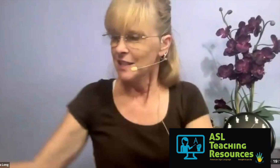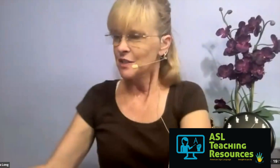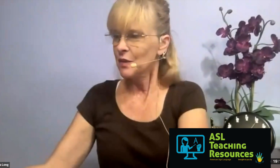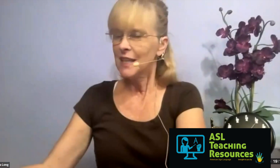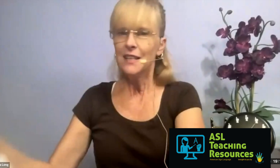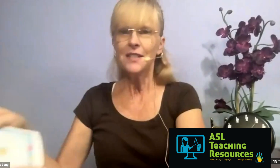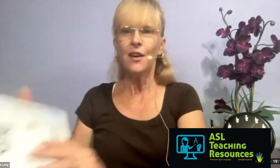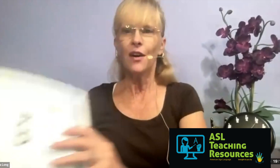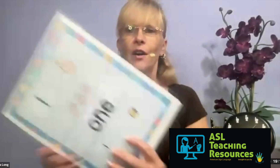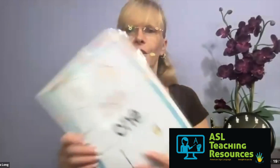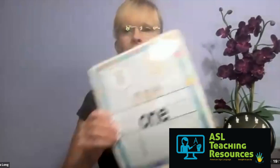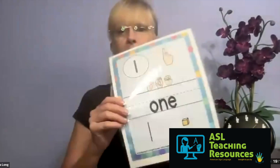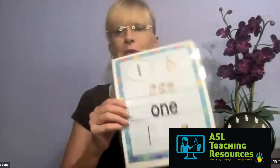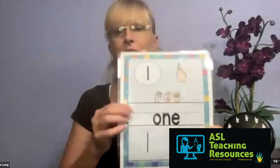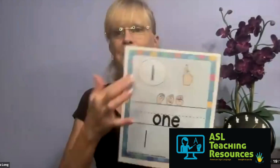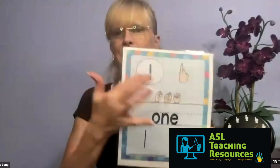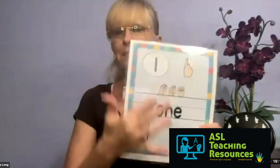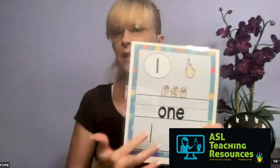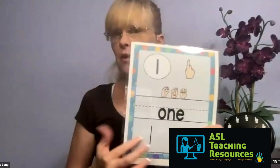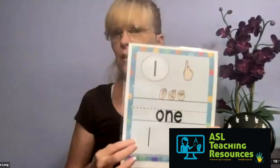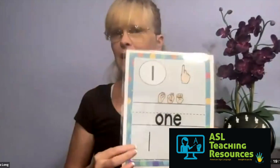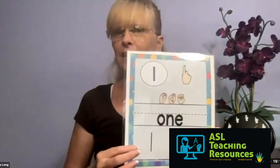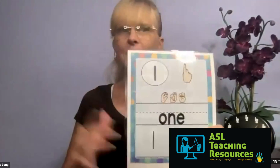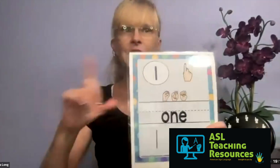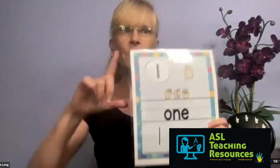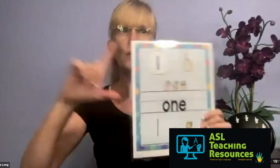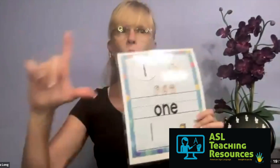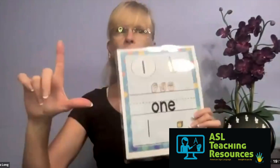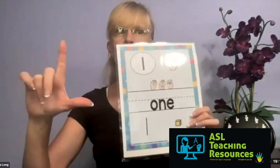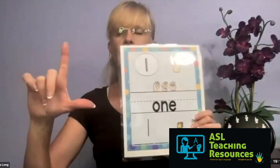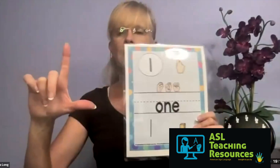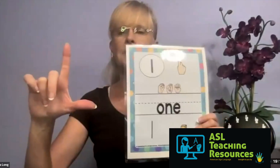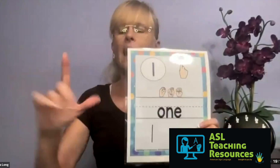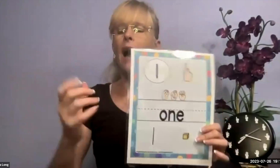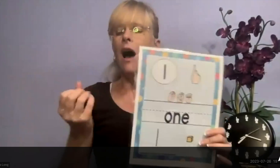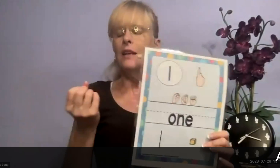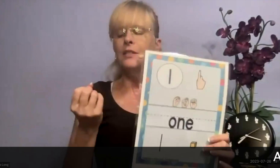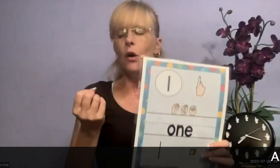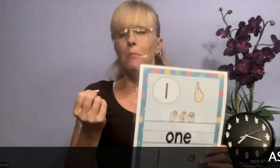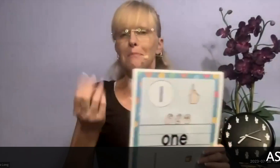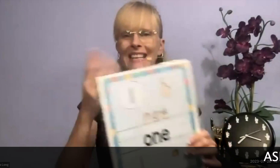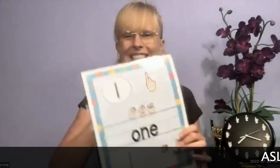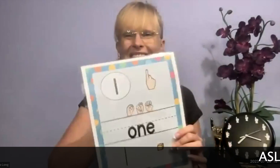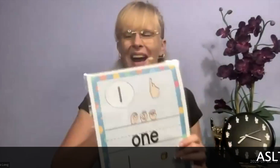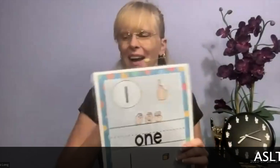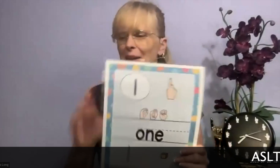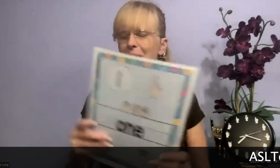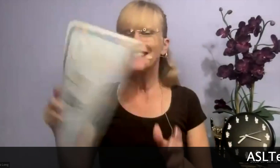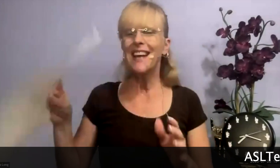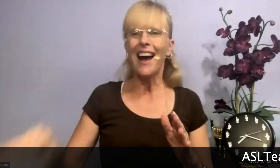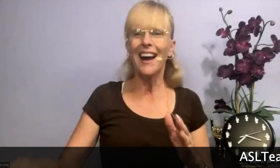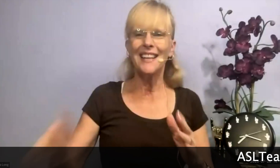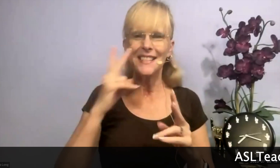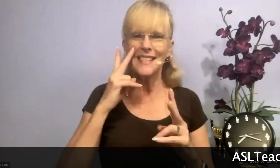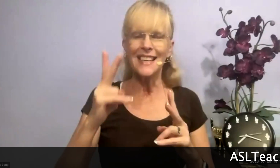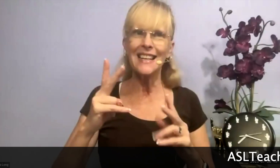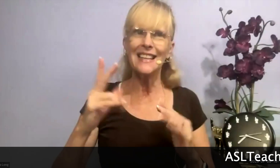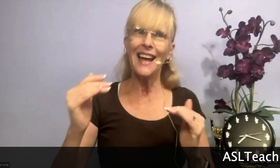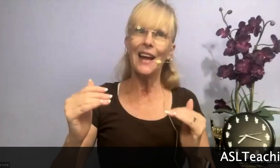So these are our numbers right here, and these are the wall charts. So many times I see like